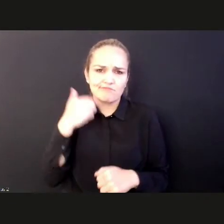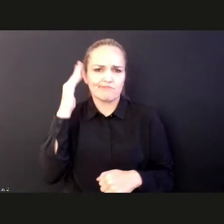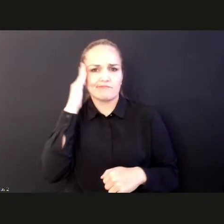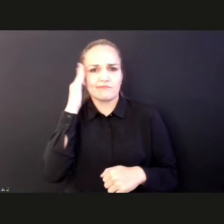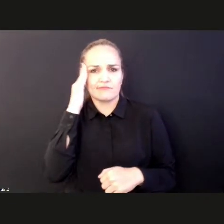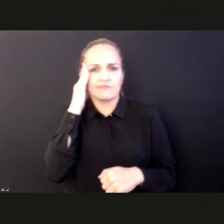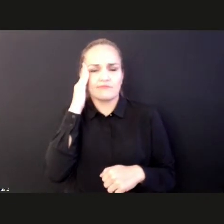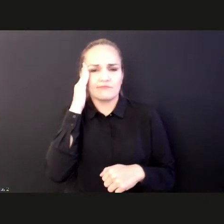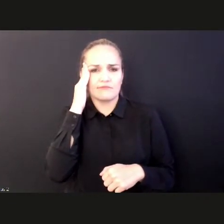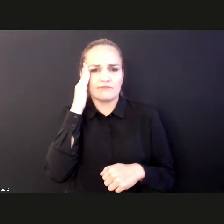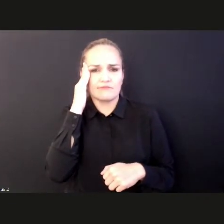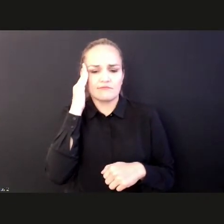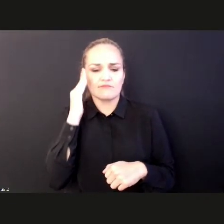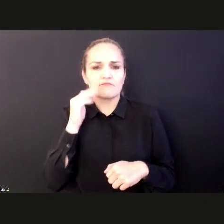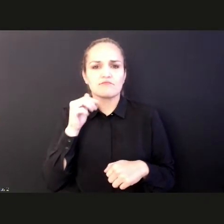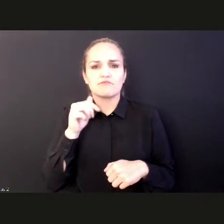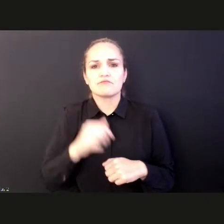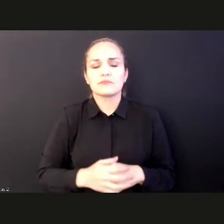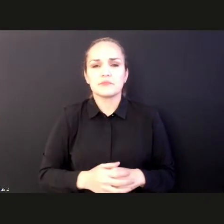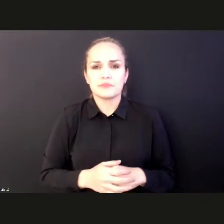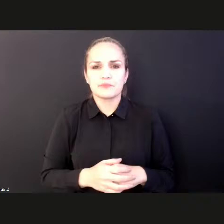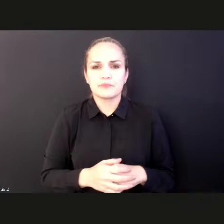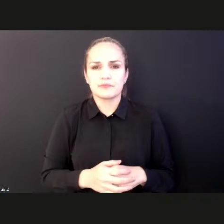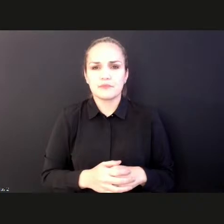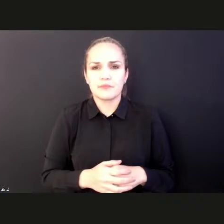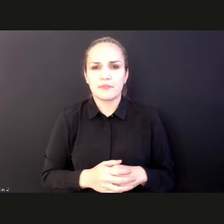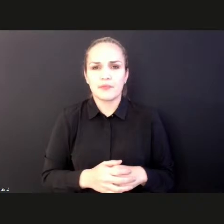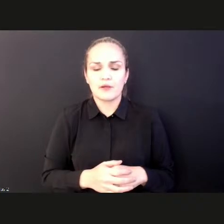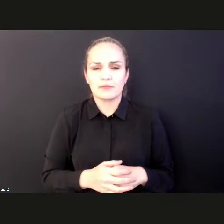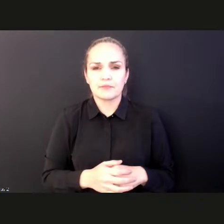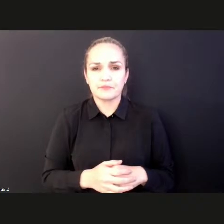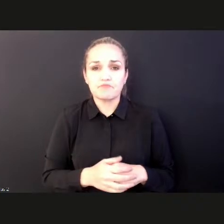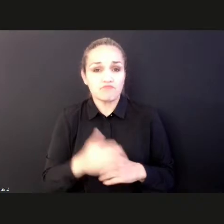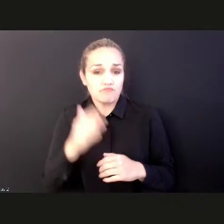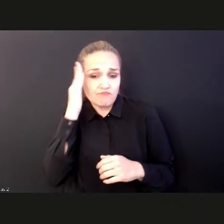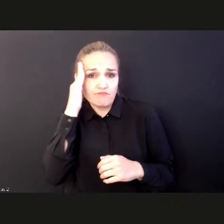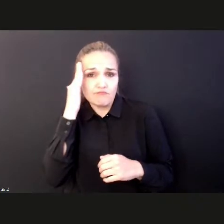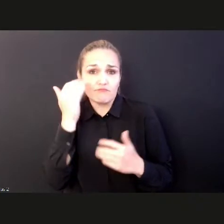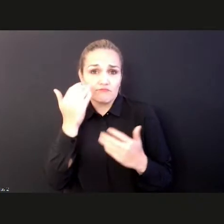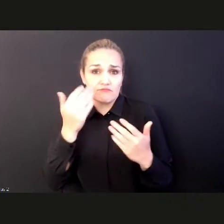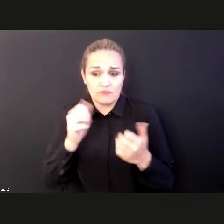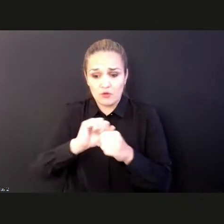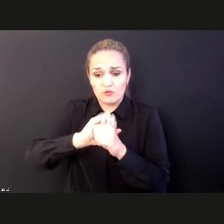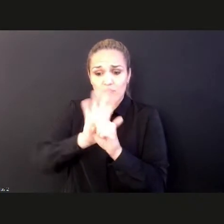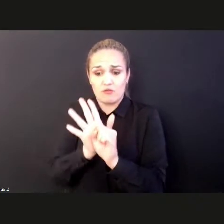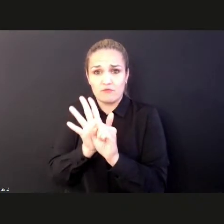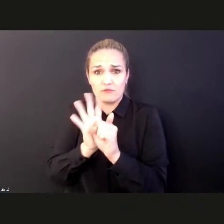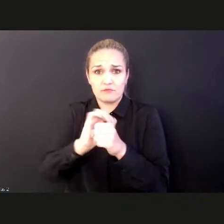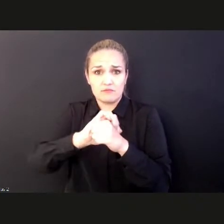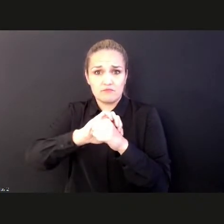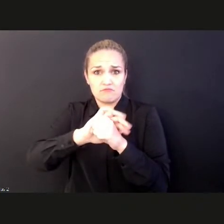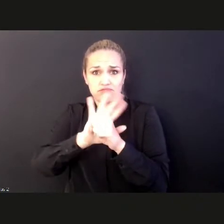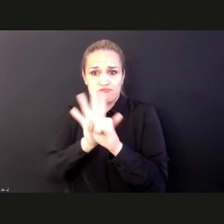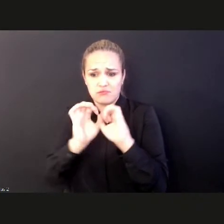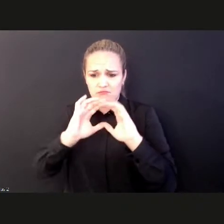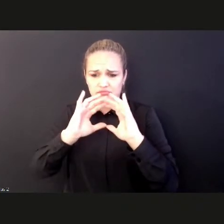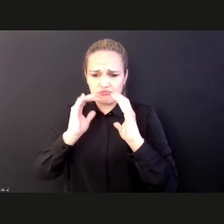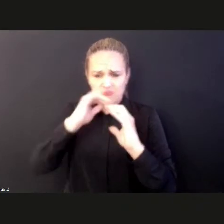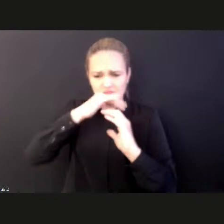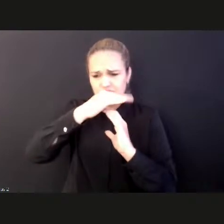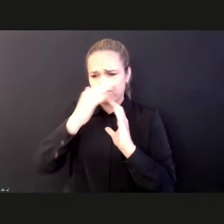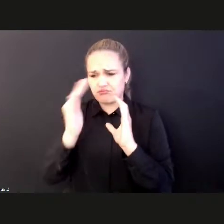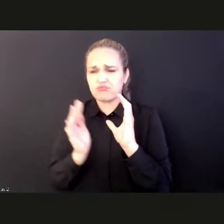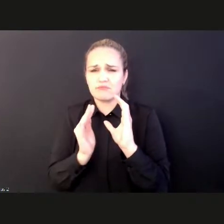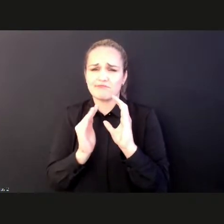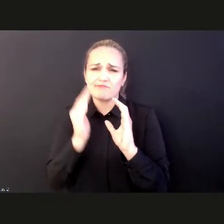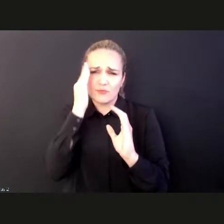that there's specifically an uptake in domestic tourism, and some countries are doing very well in receiving international tourists as